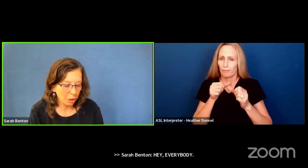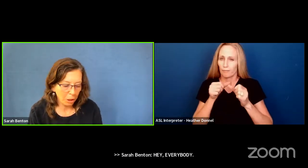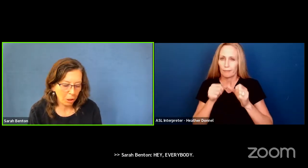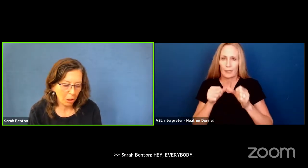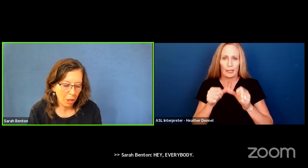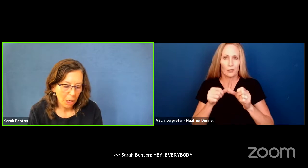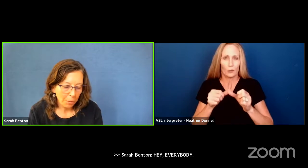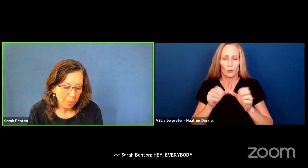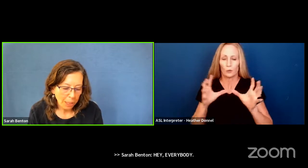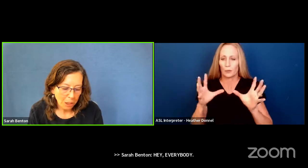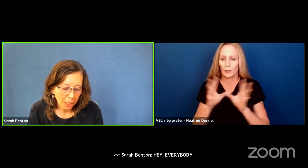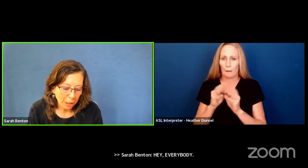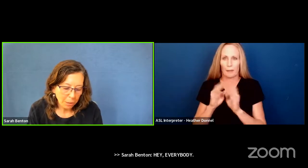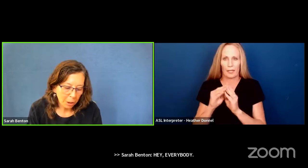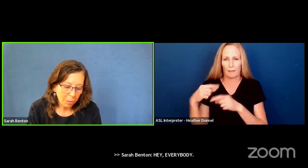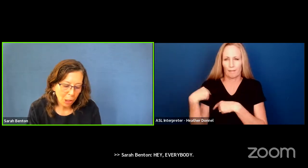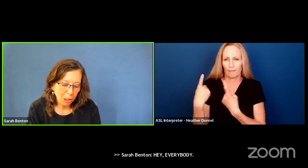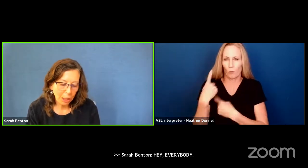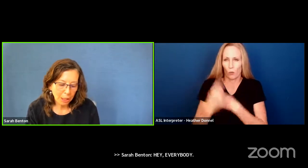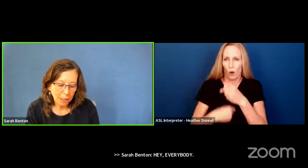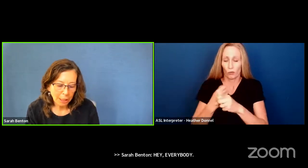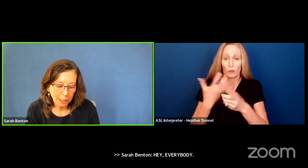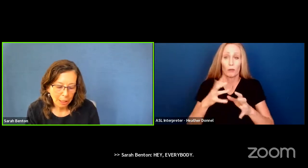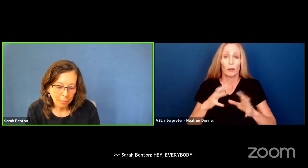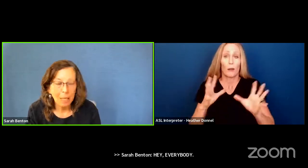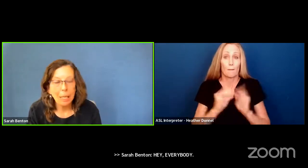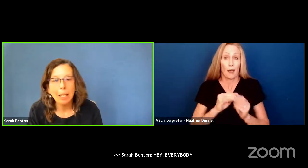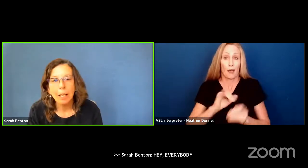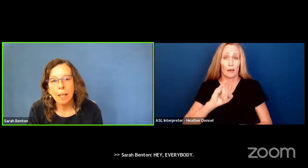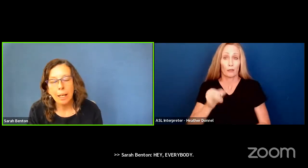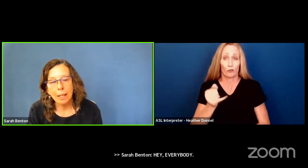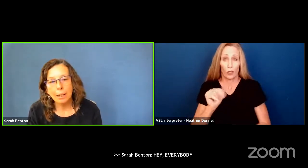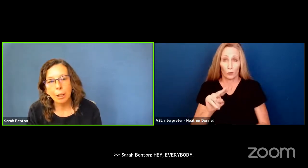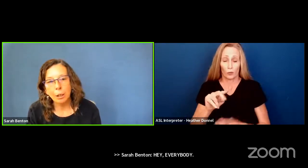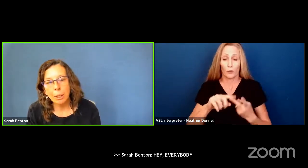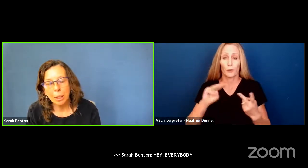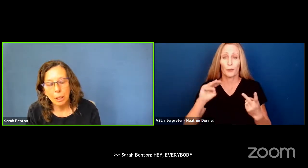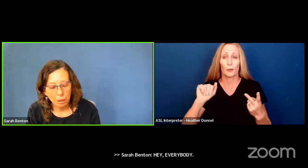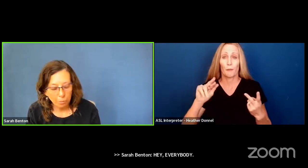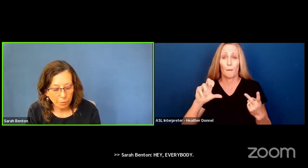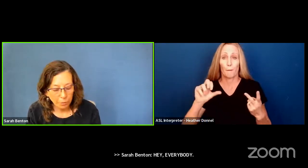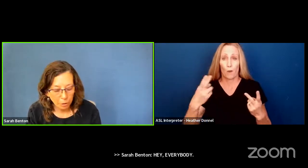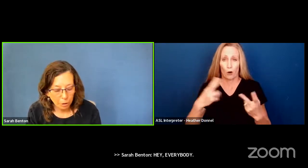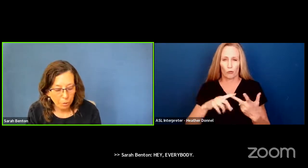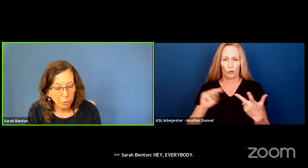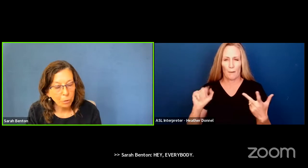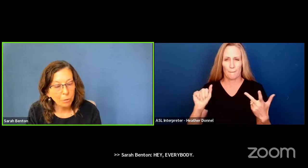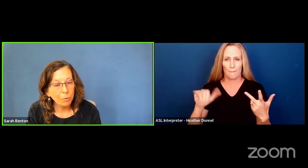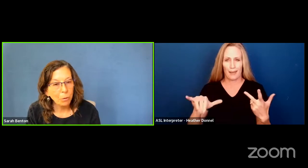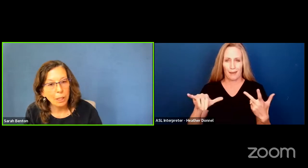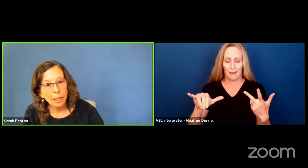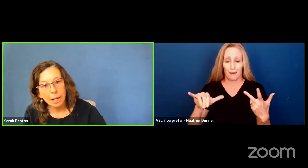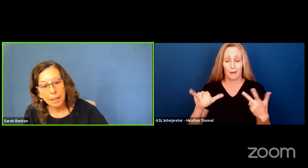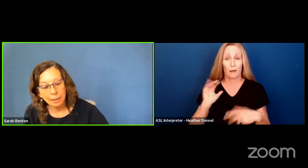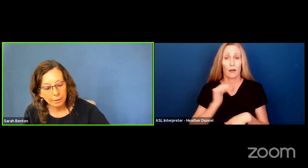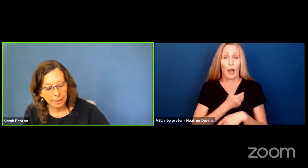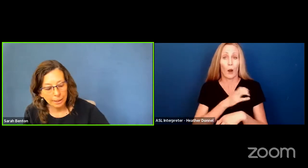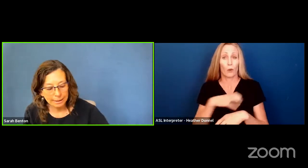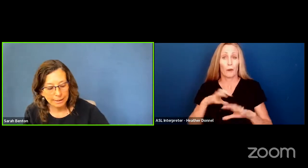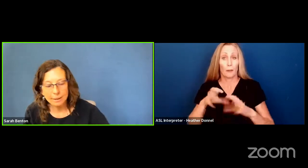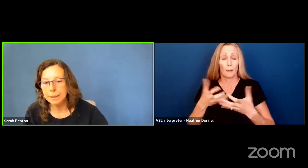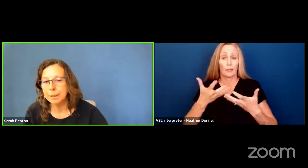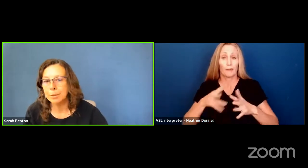through the year. We met in January, March, and then again in May. And the committee reviewed and approved